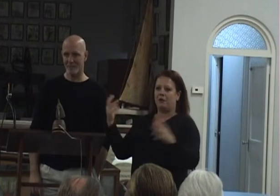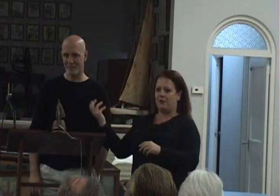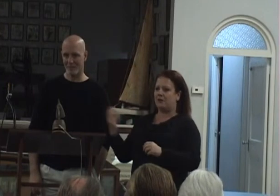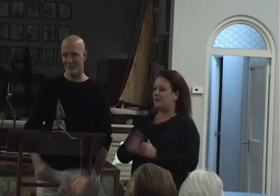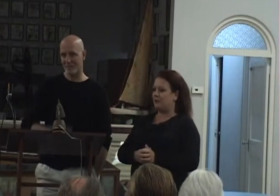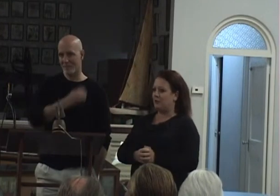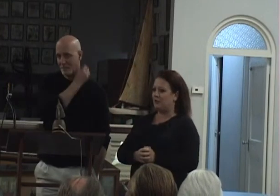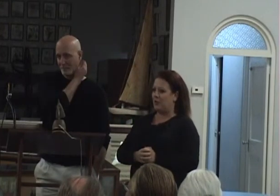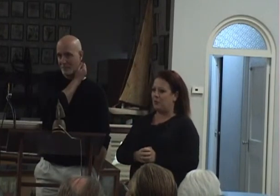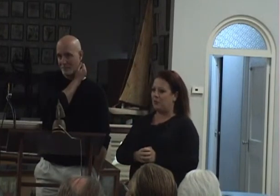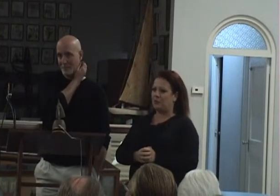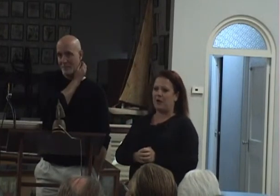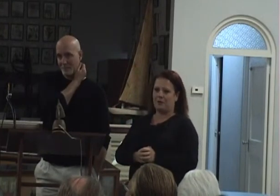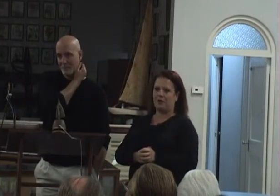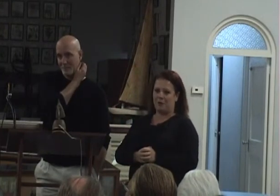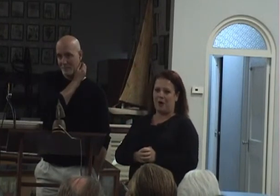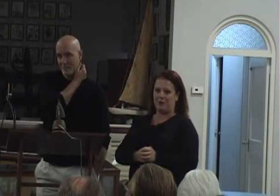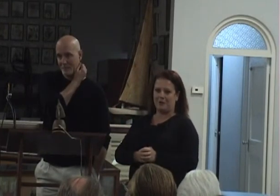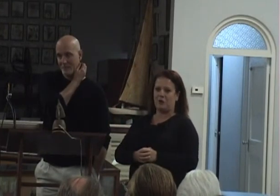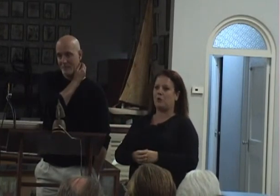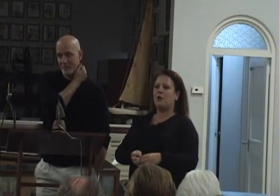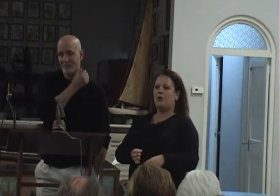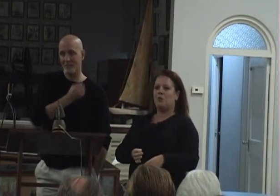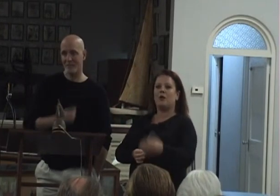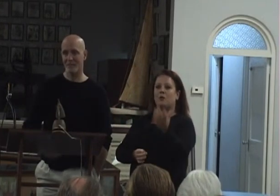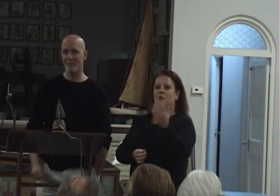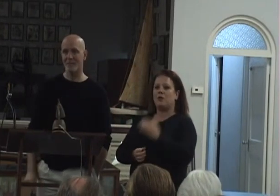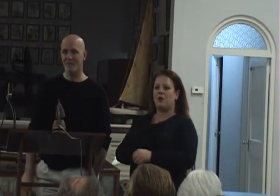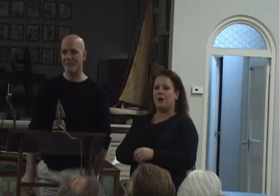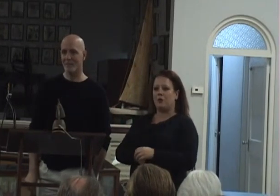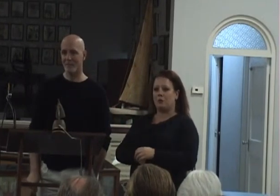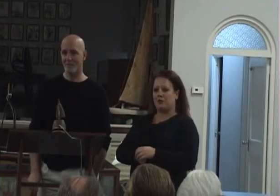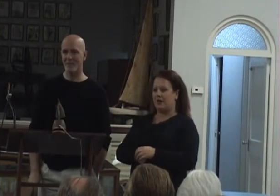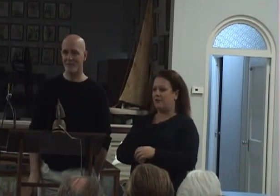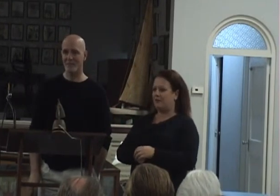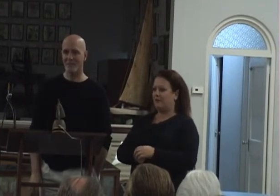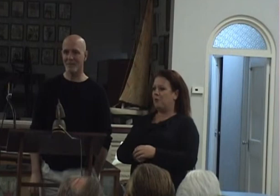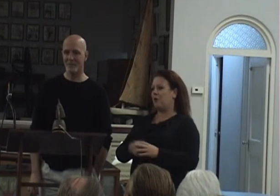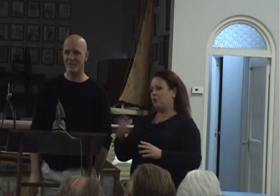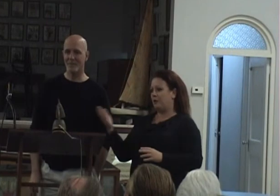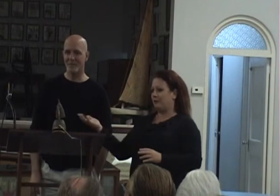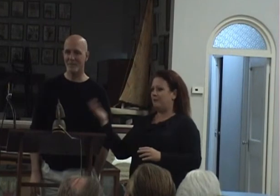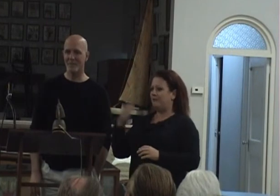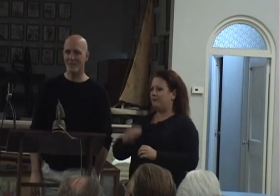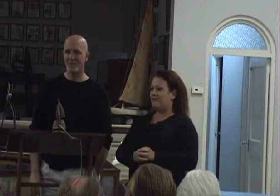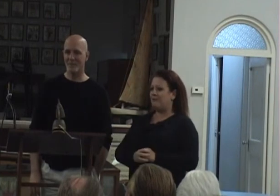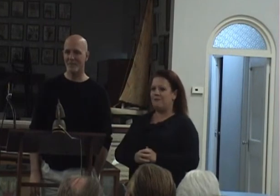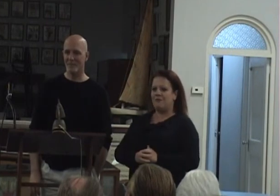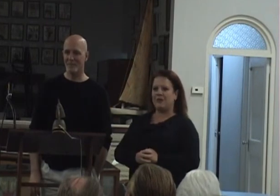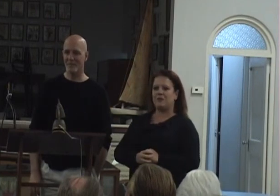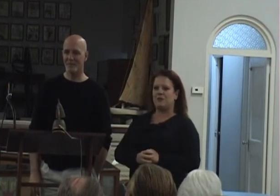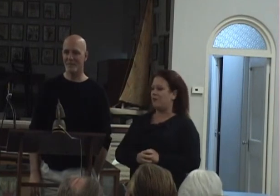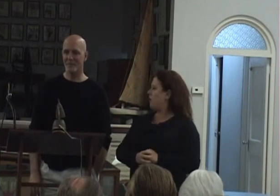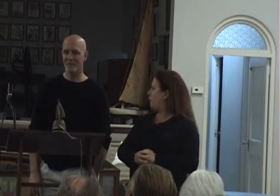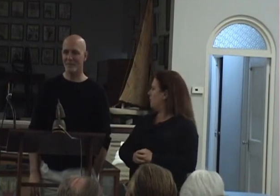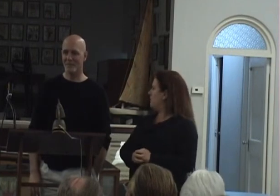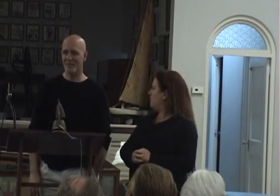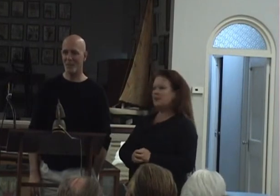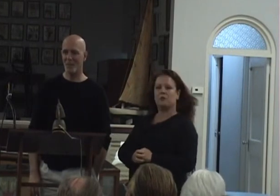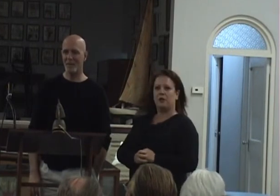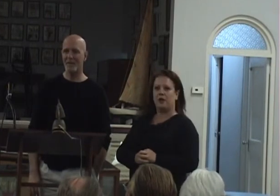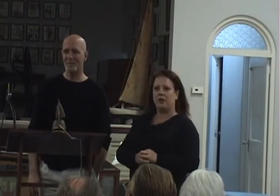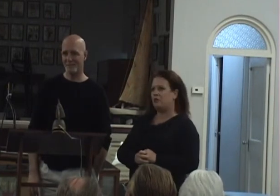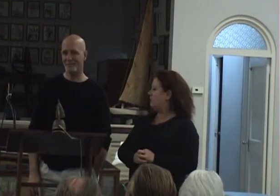bear relevance in terms of how people talk about the Bahamas. So we agree with you 100%, but we're victims of our